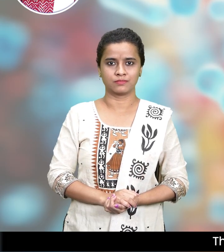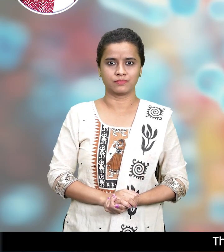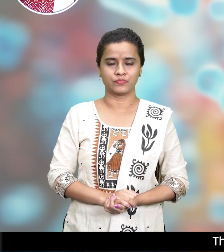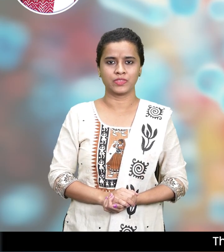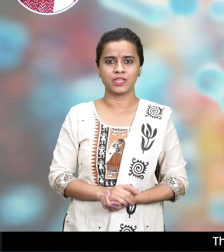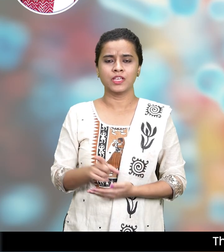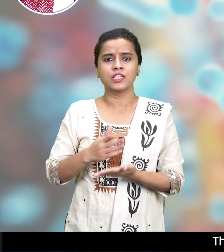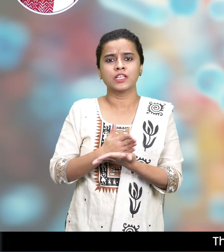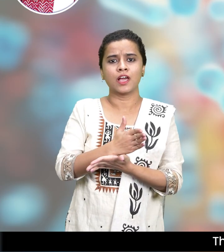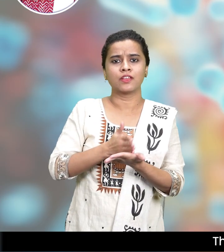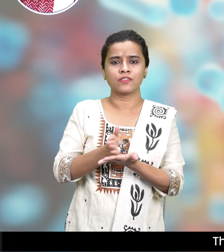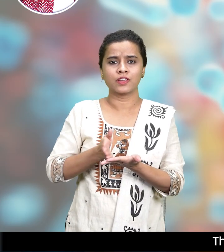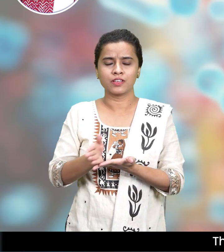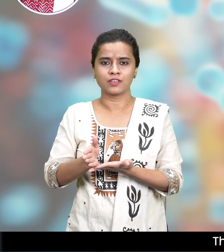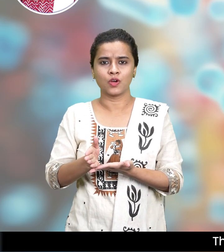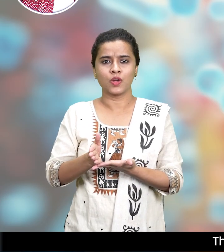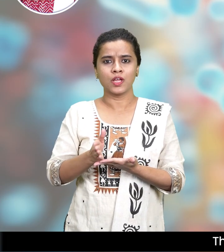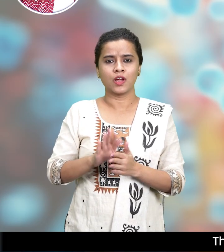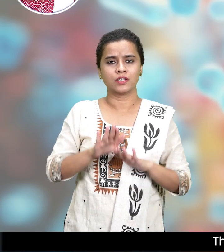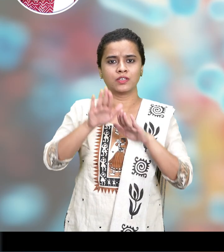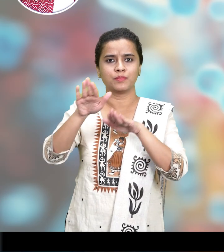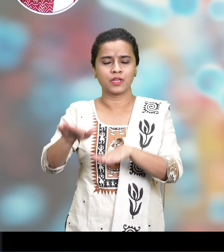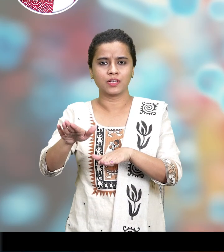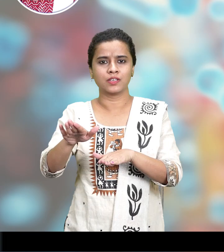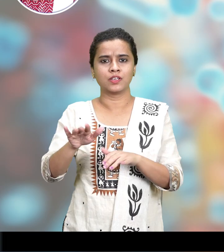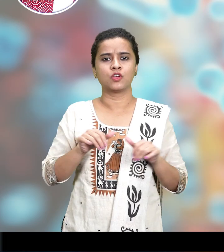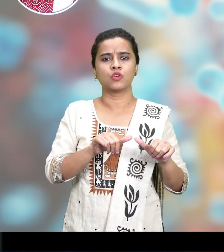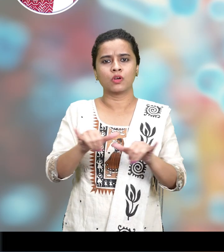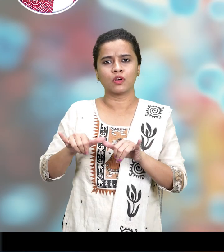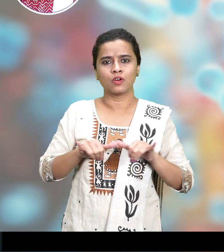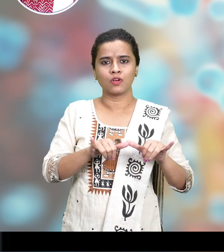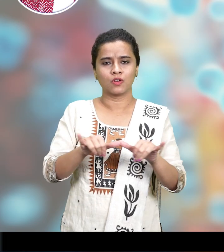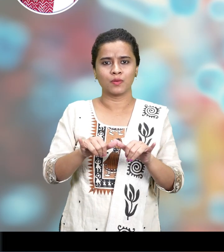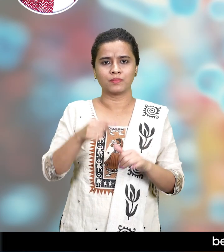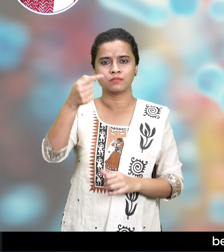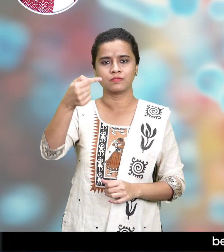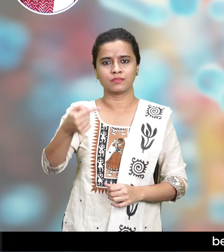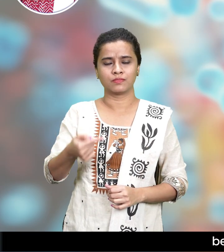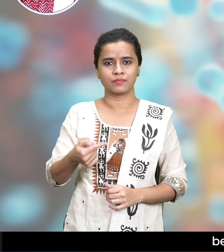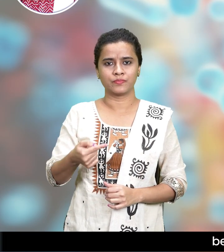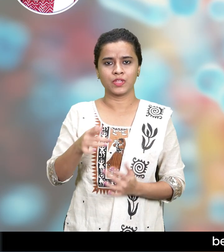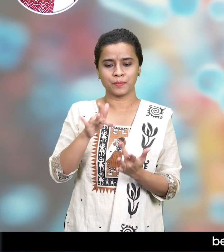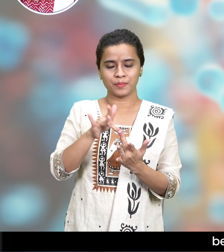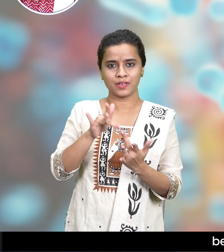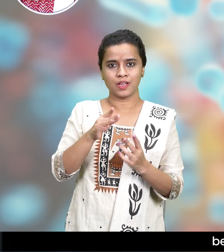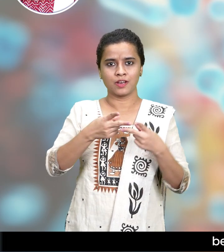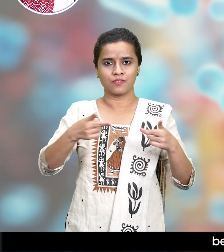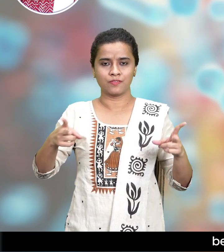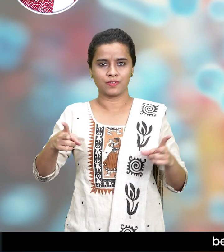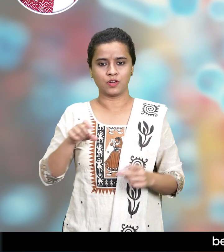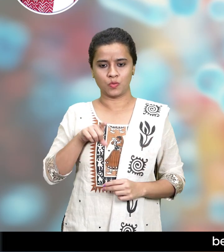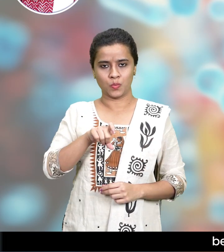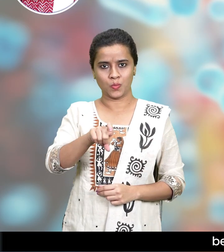This classification is based on common characteristics between different